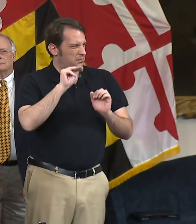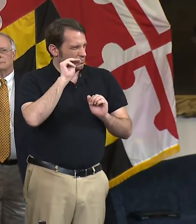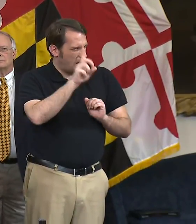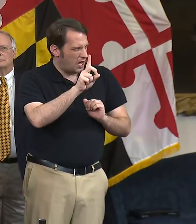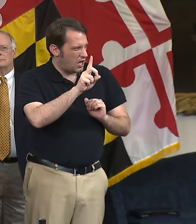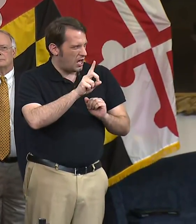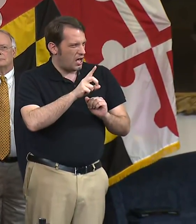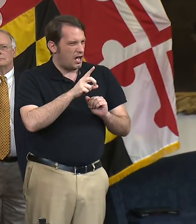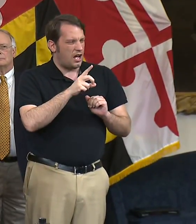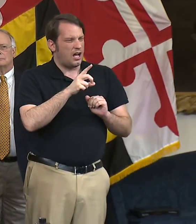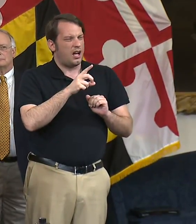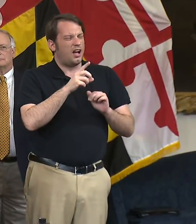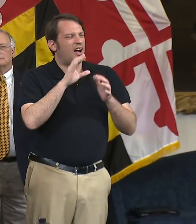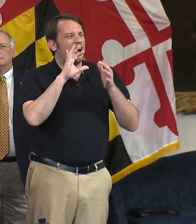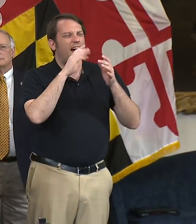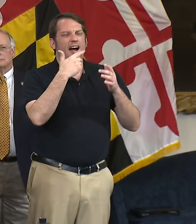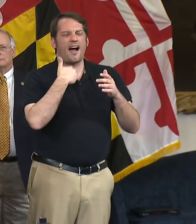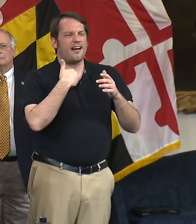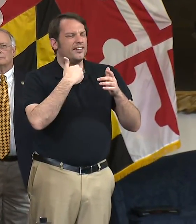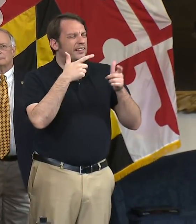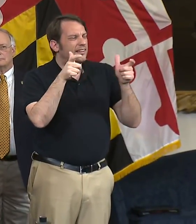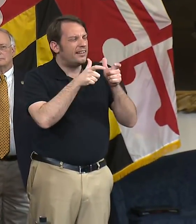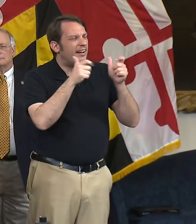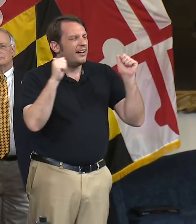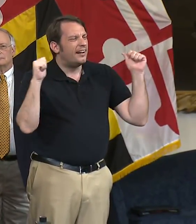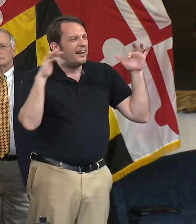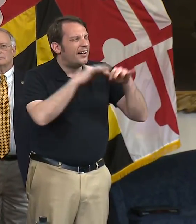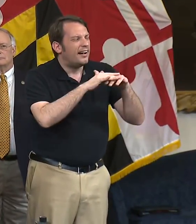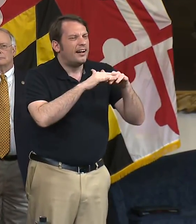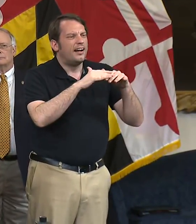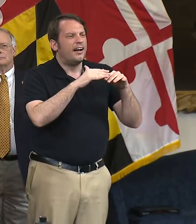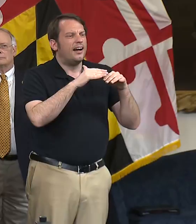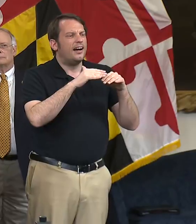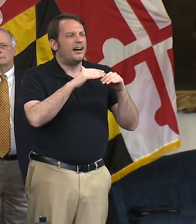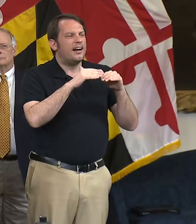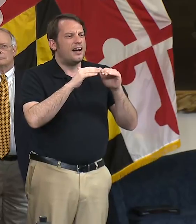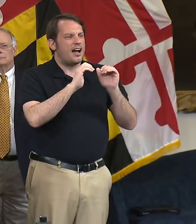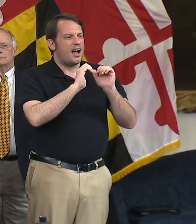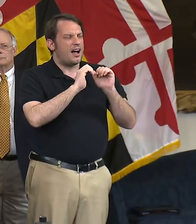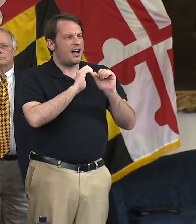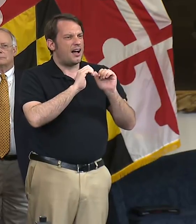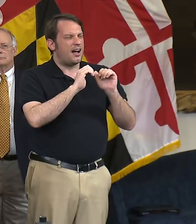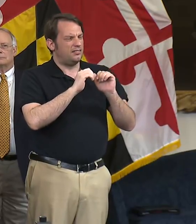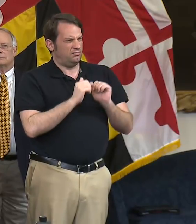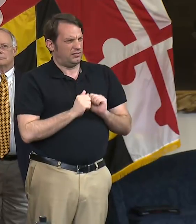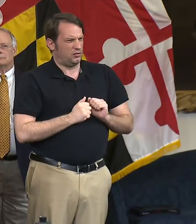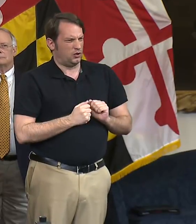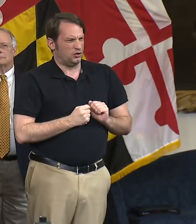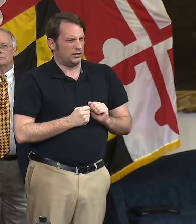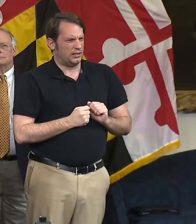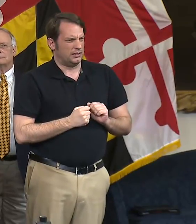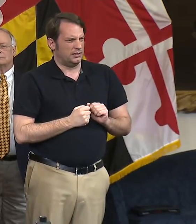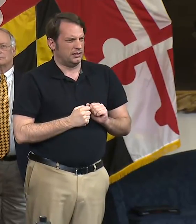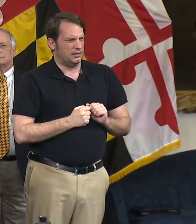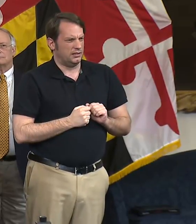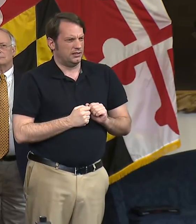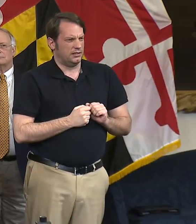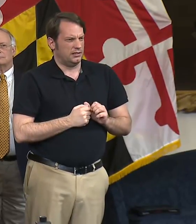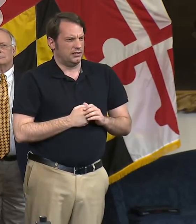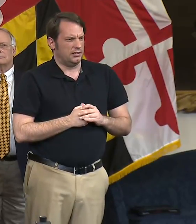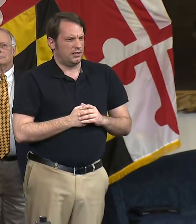make preparations to go to an online environment. Big basketball game Sunday on campus, University of